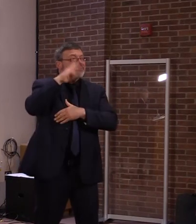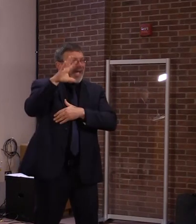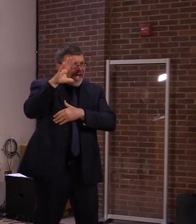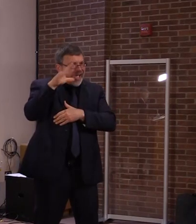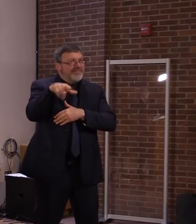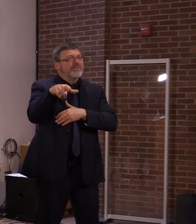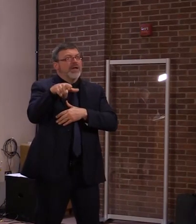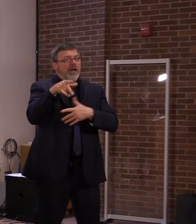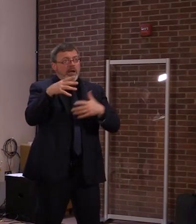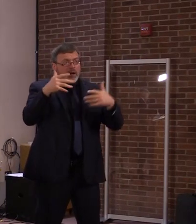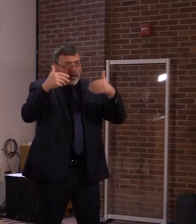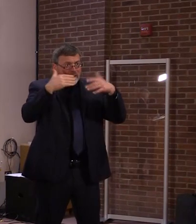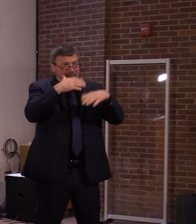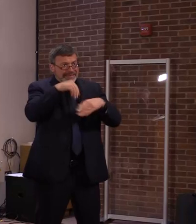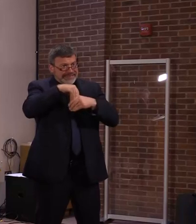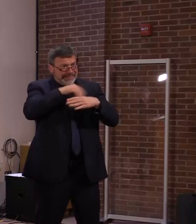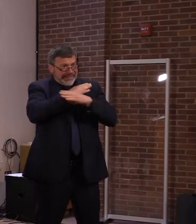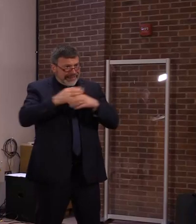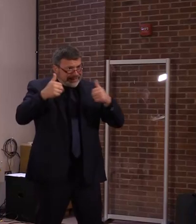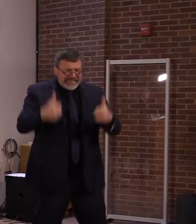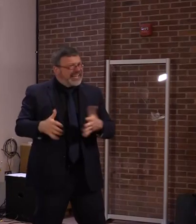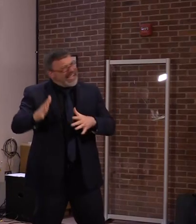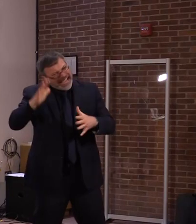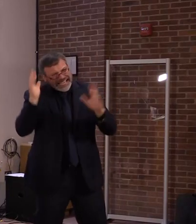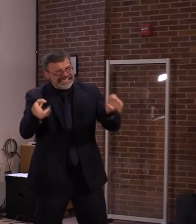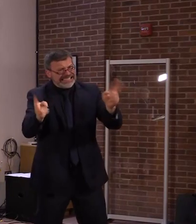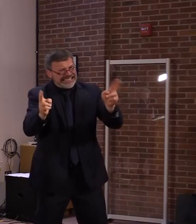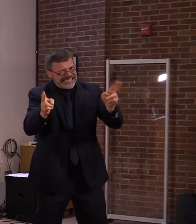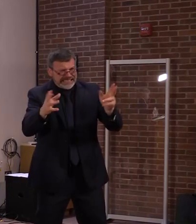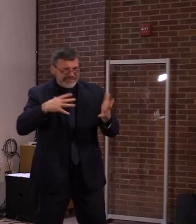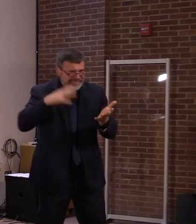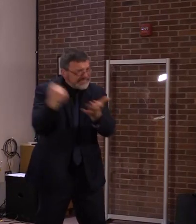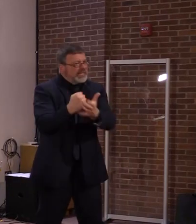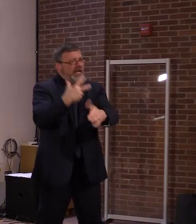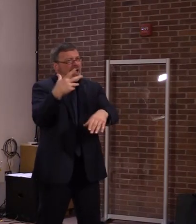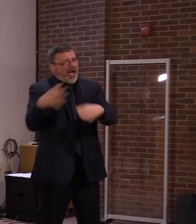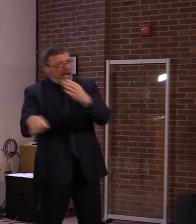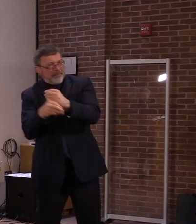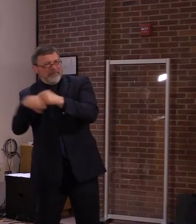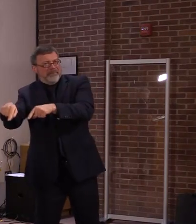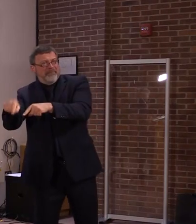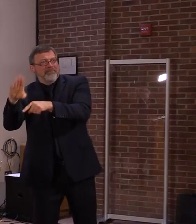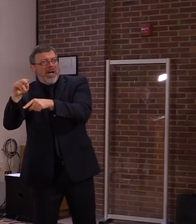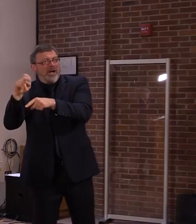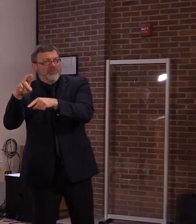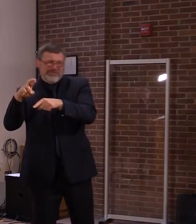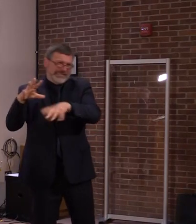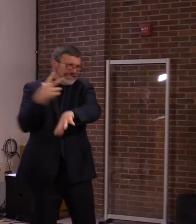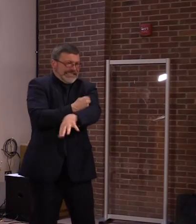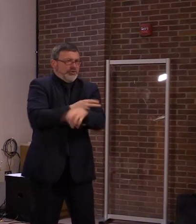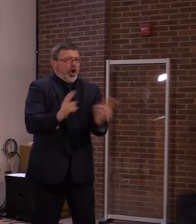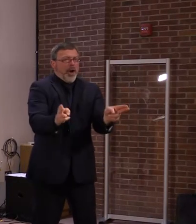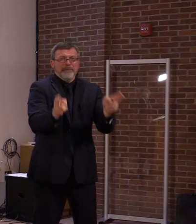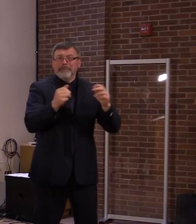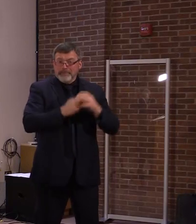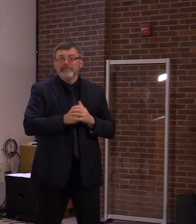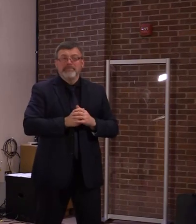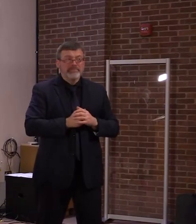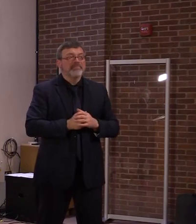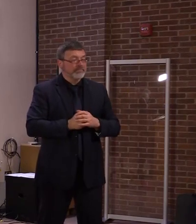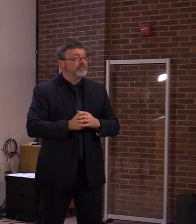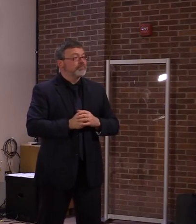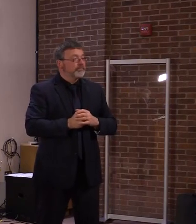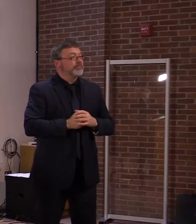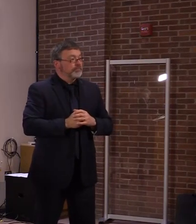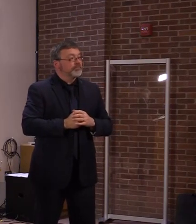than 105,000 people have received boosters in the state, and as Commissioner Pichek had shown,